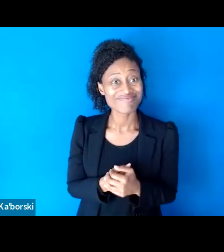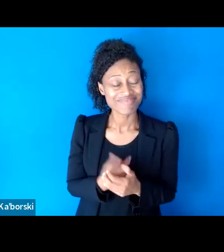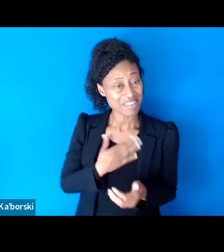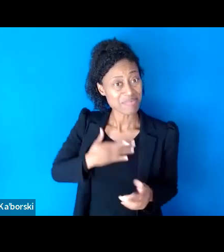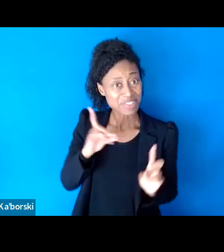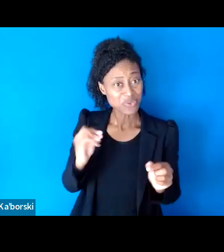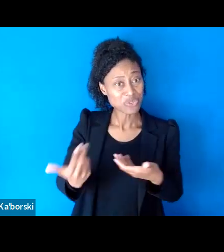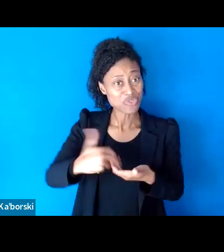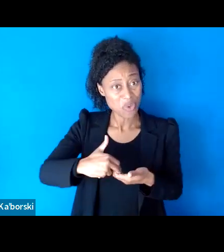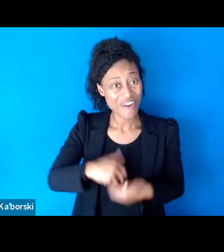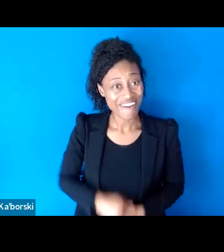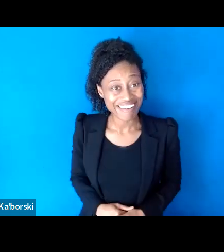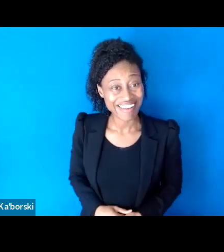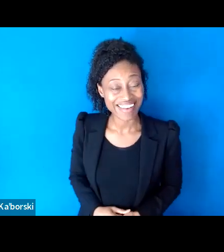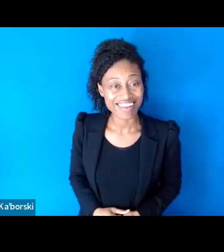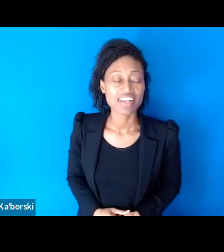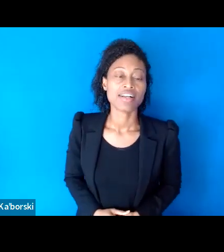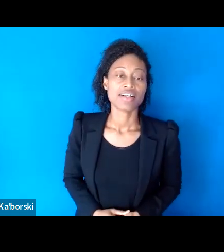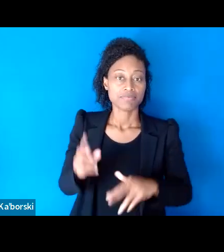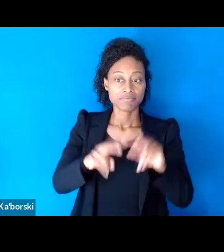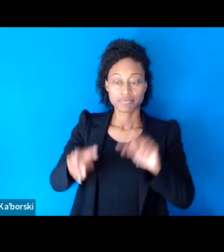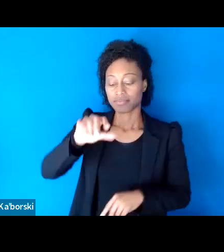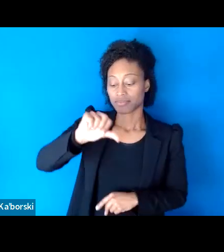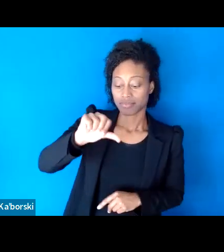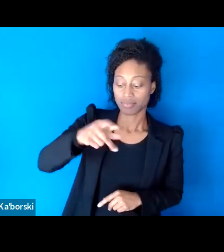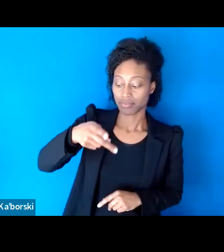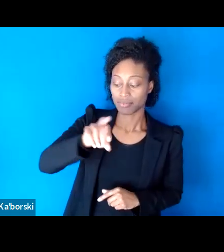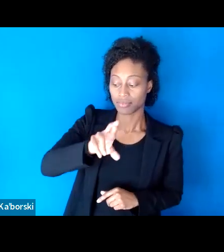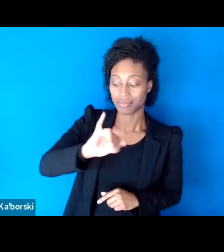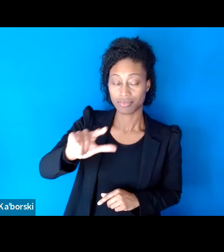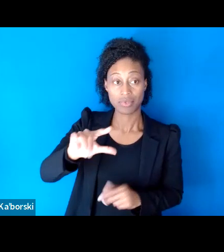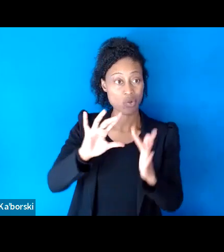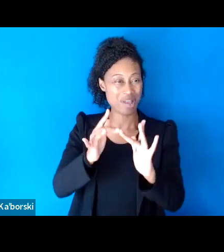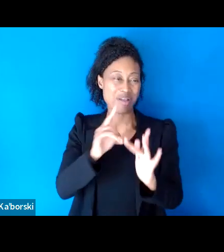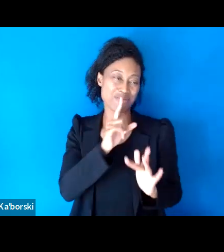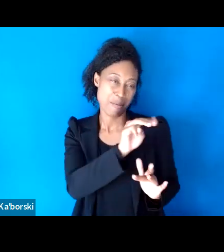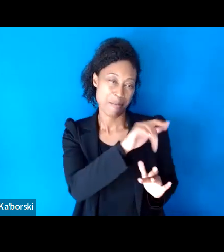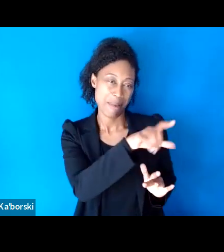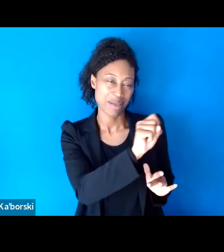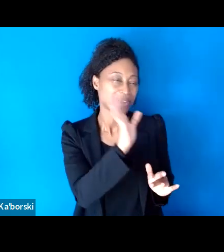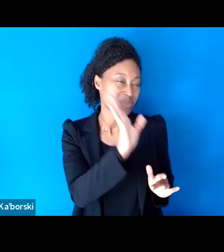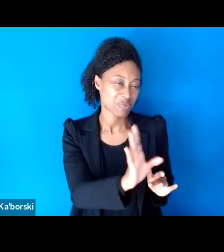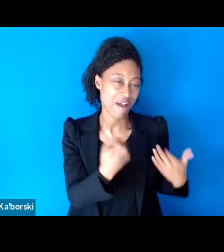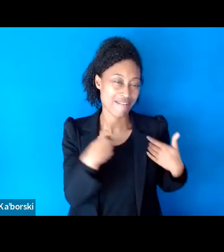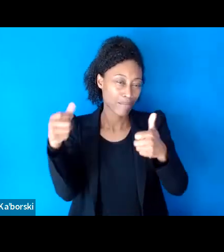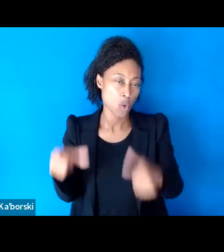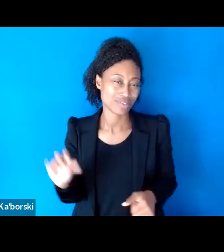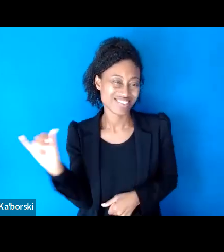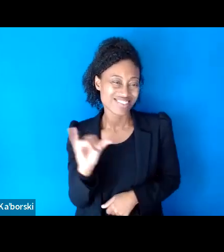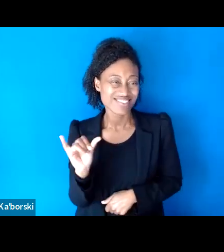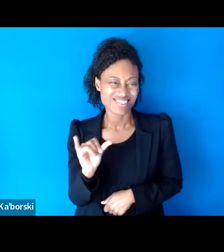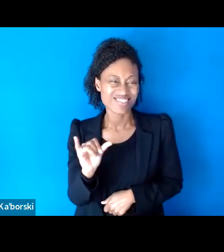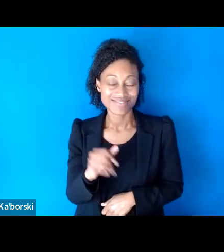join. Look on the April website. I'm quite sure Mels will have it posted up for